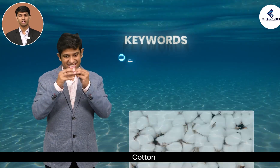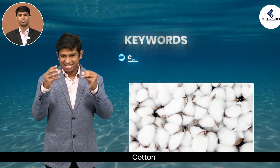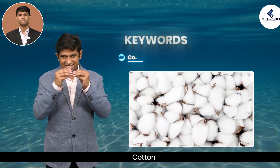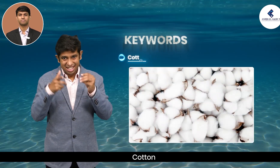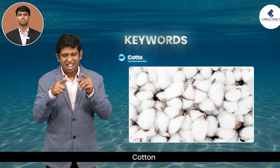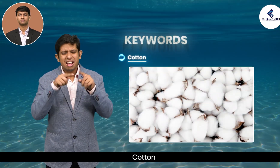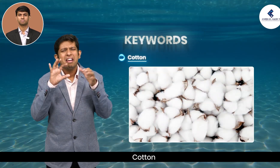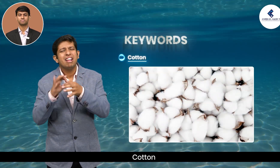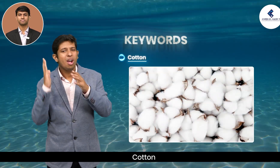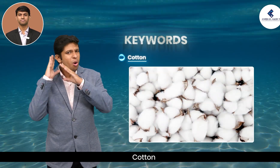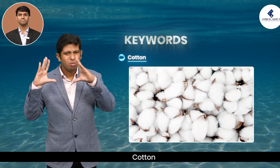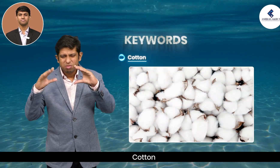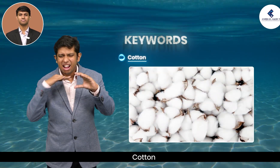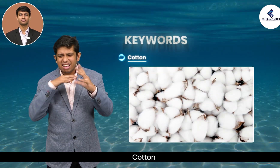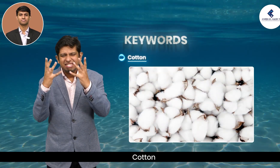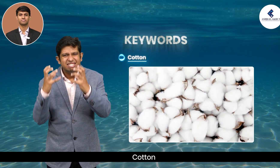cotton,